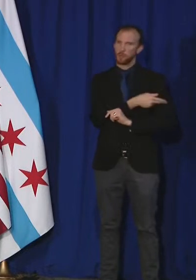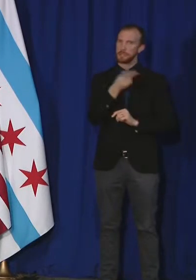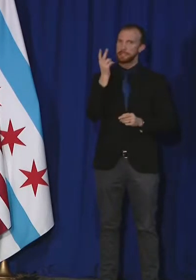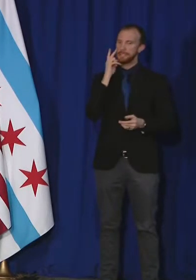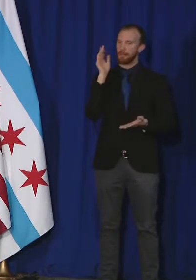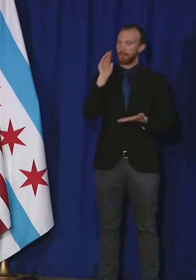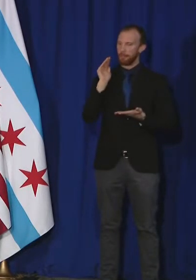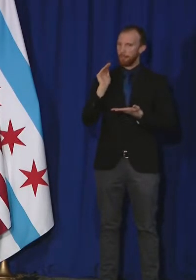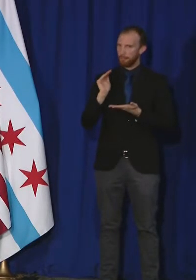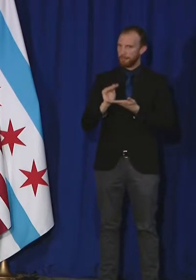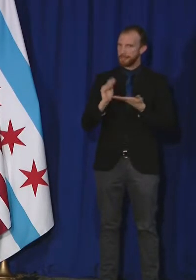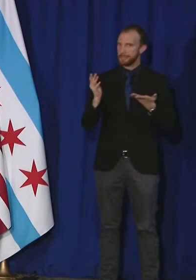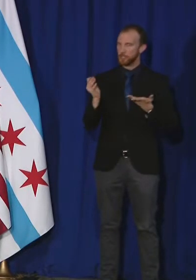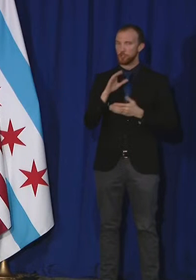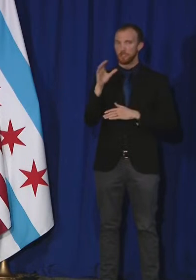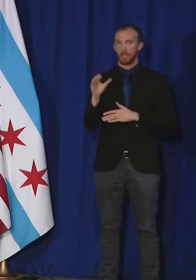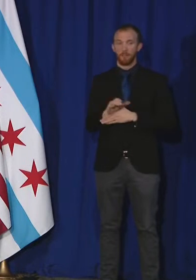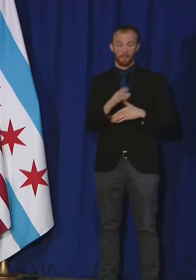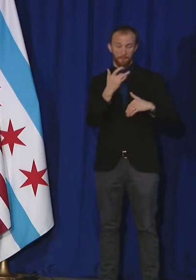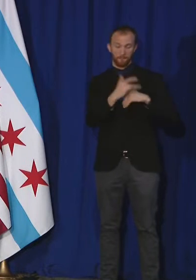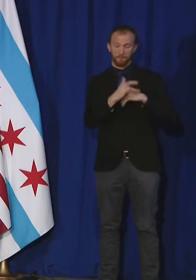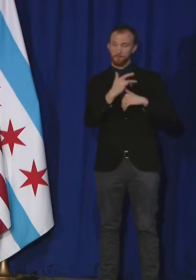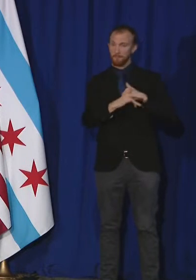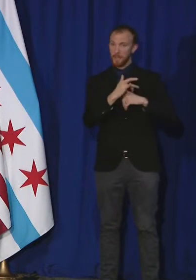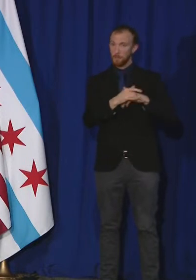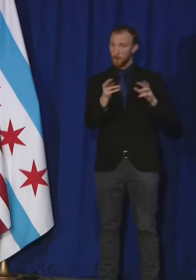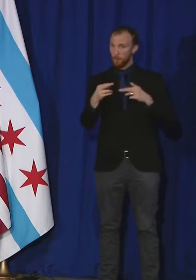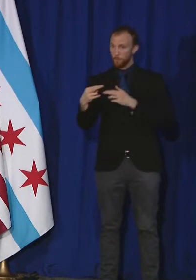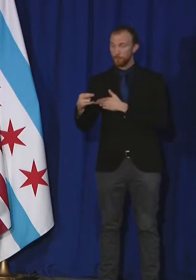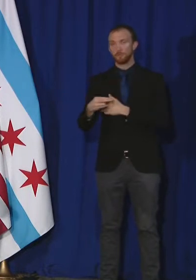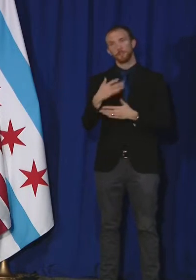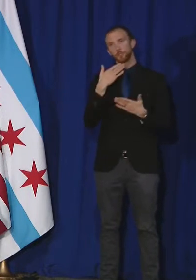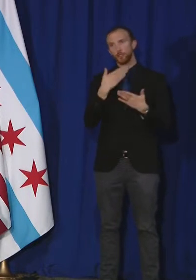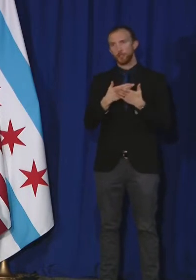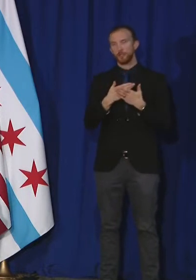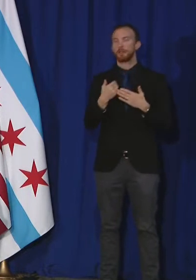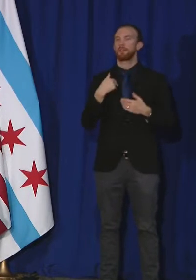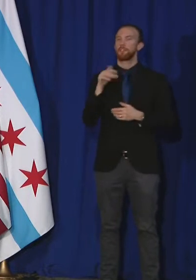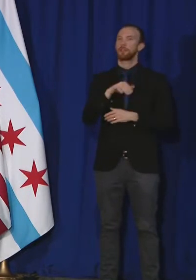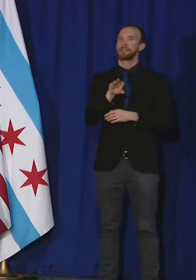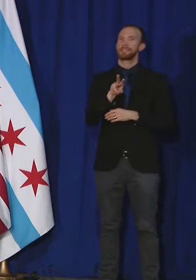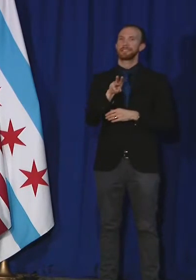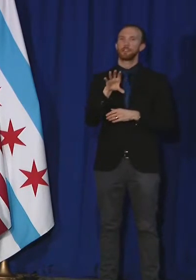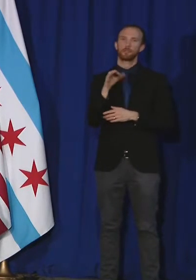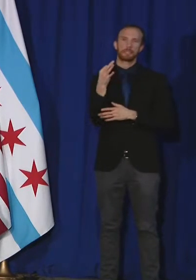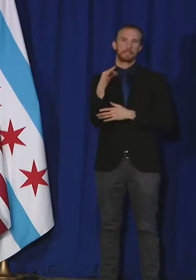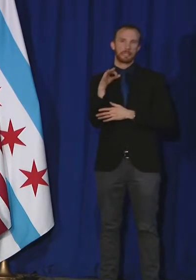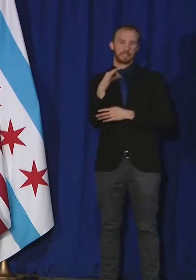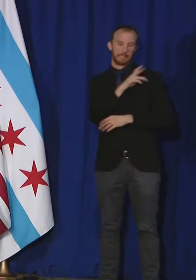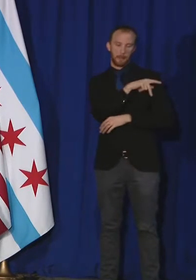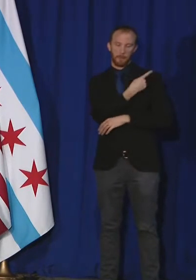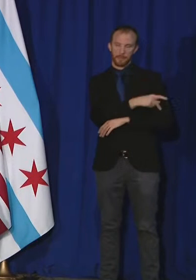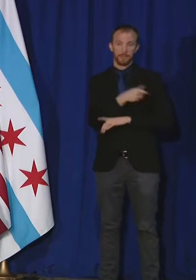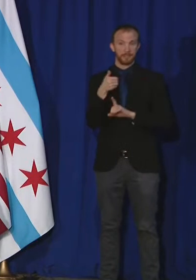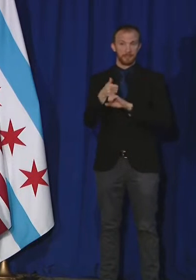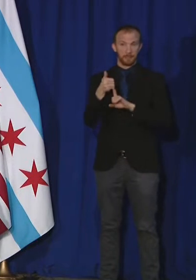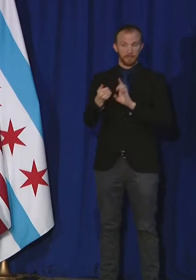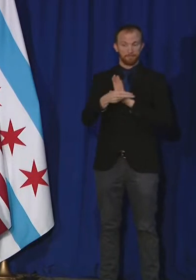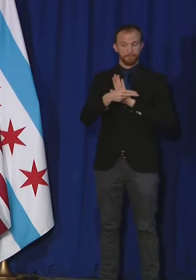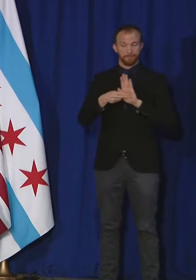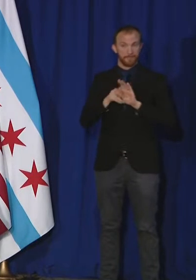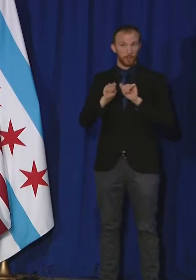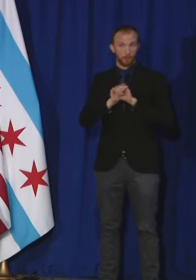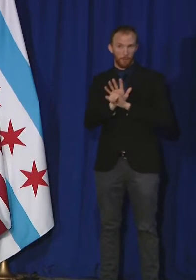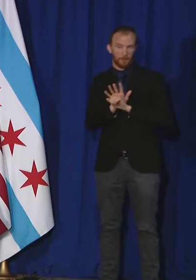Chicago. Our capacity looks good. There are currently 619 patients either with diagnosed COVID